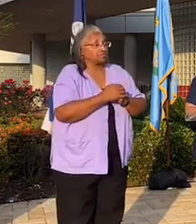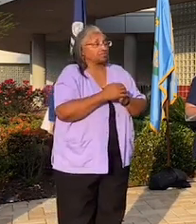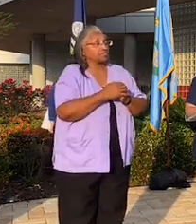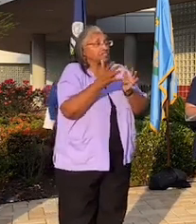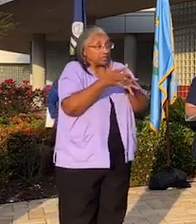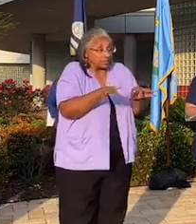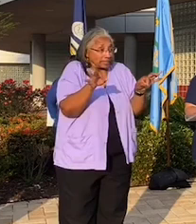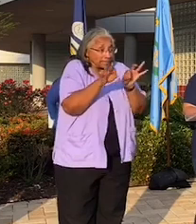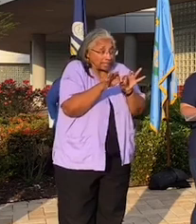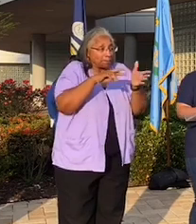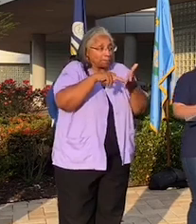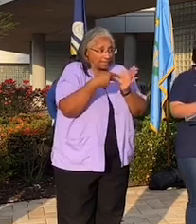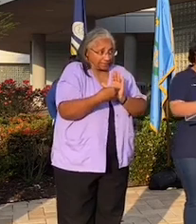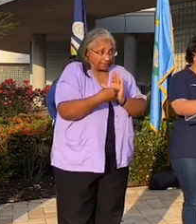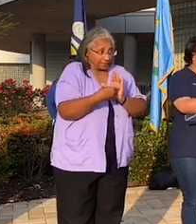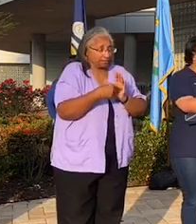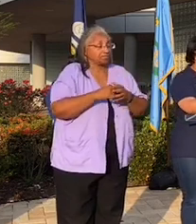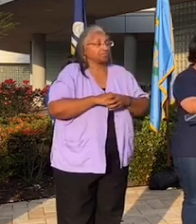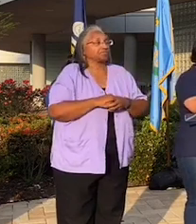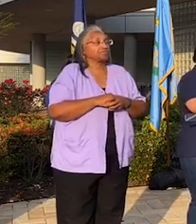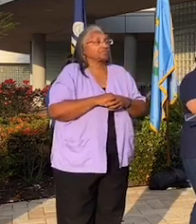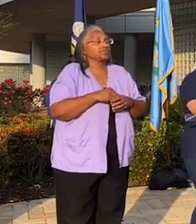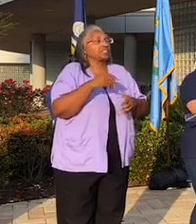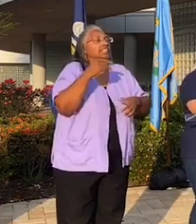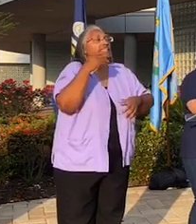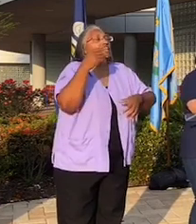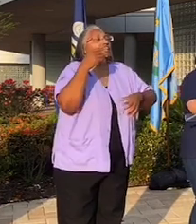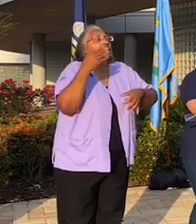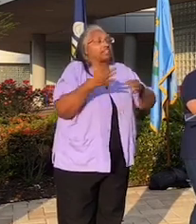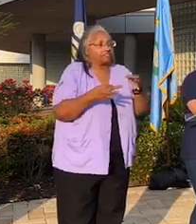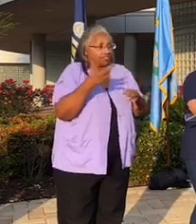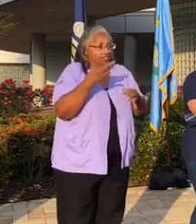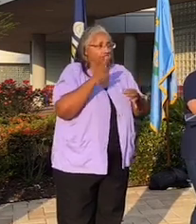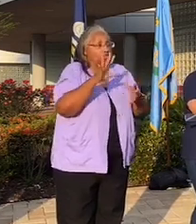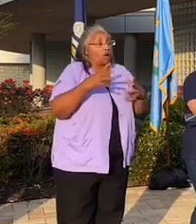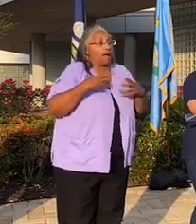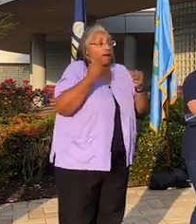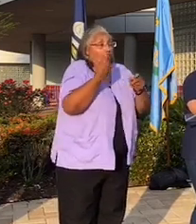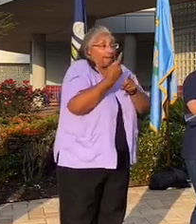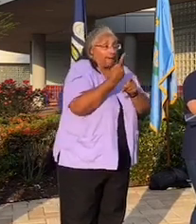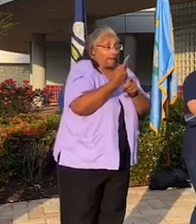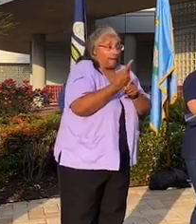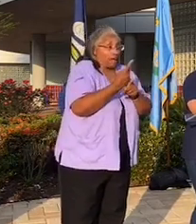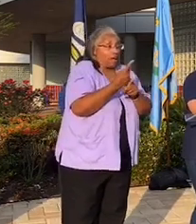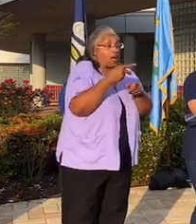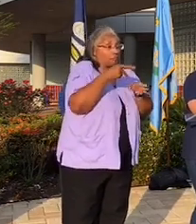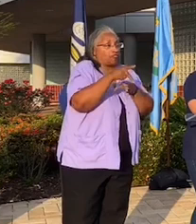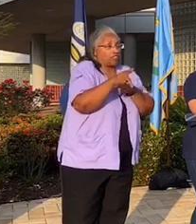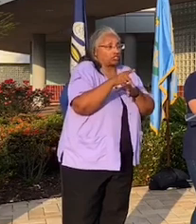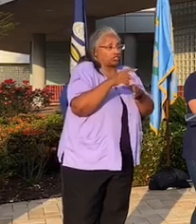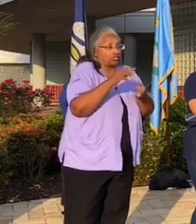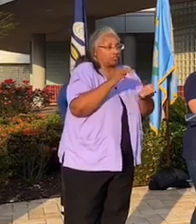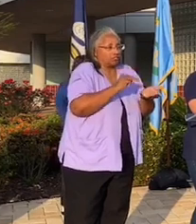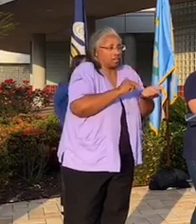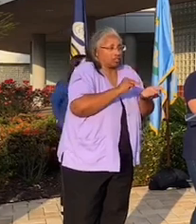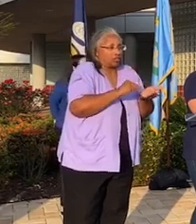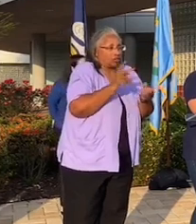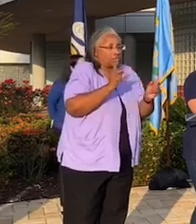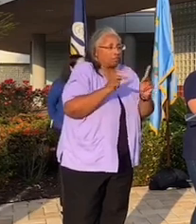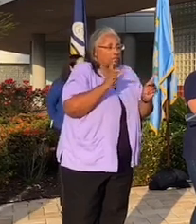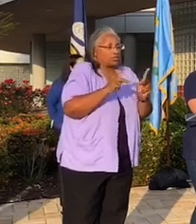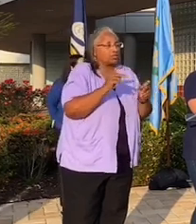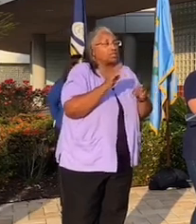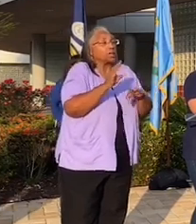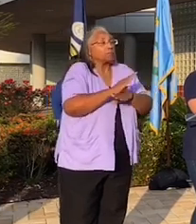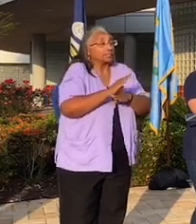essential speaks to, one, whether it's your healthcare professionals, businesses that